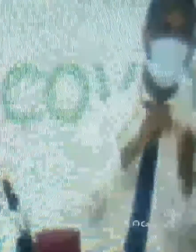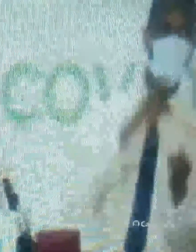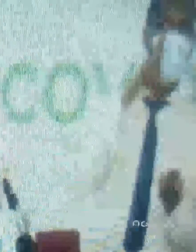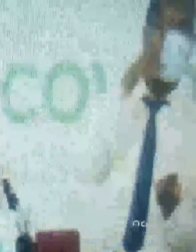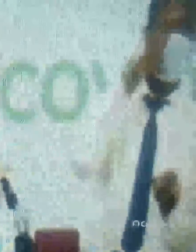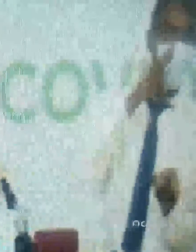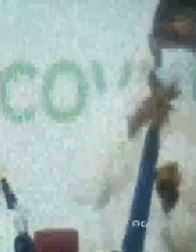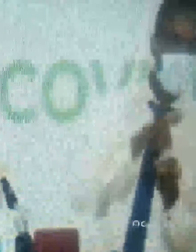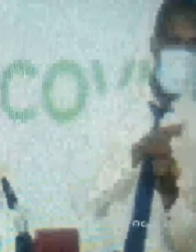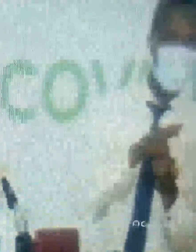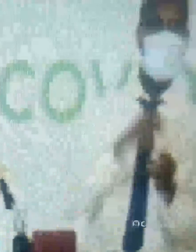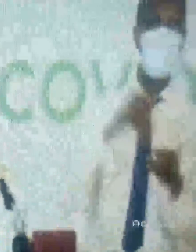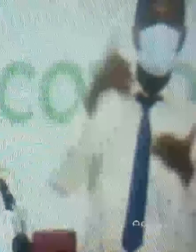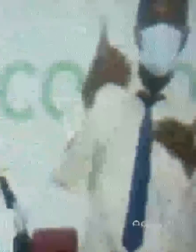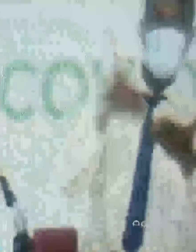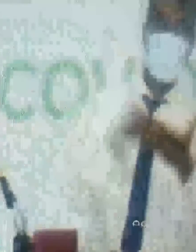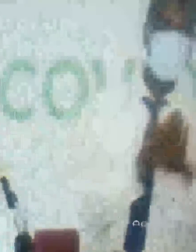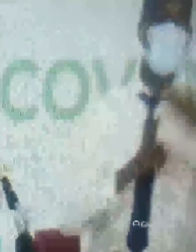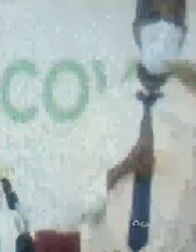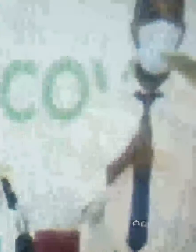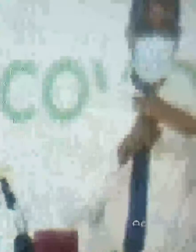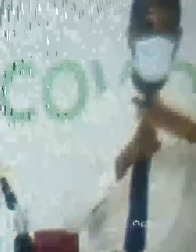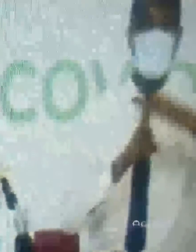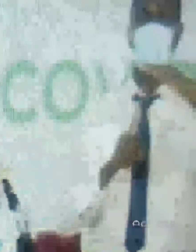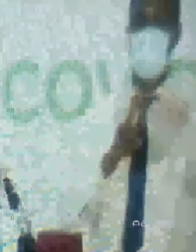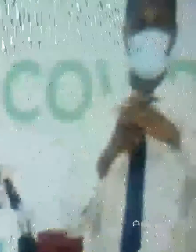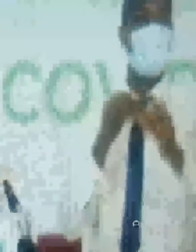a new resurgence of a violent